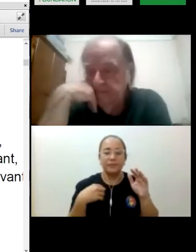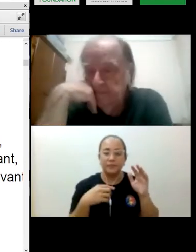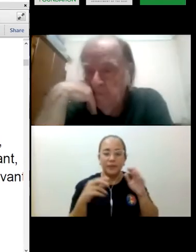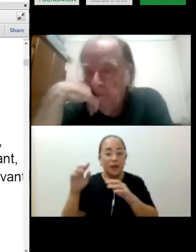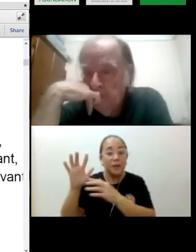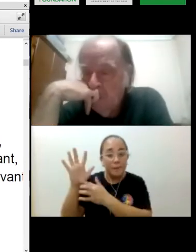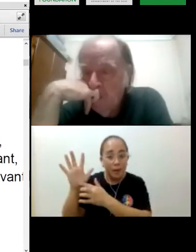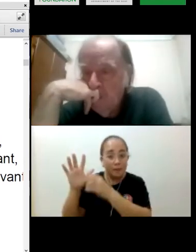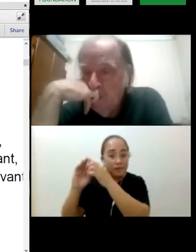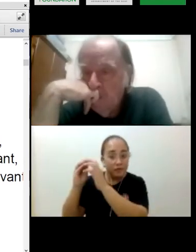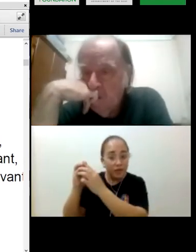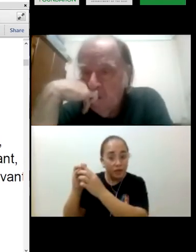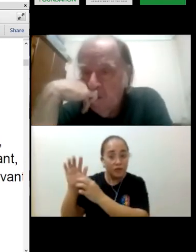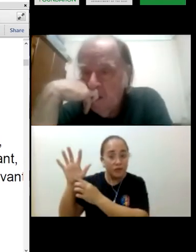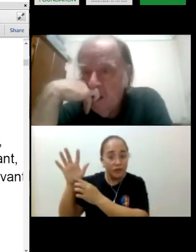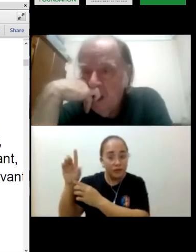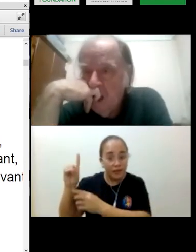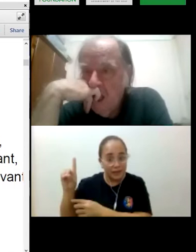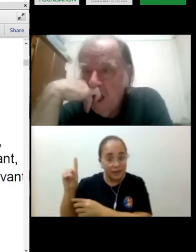non-dominant.